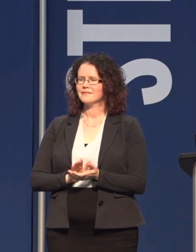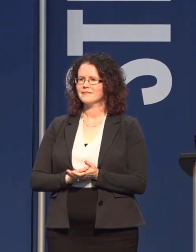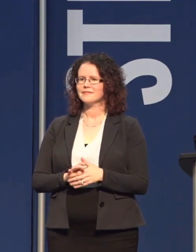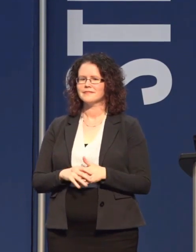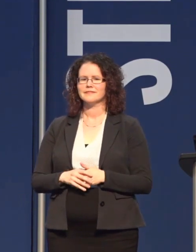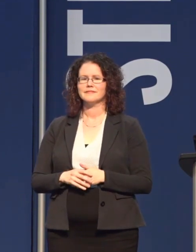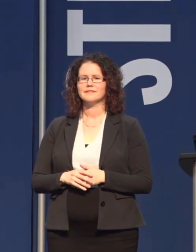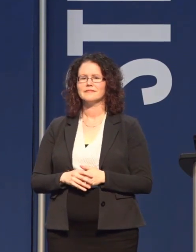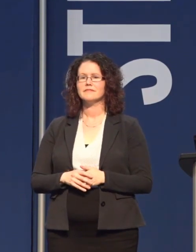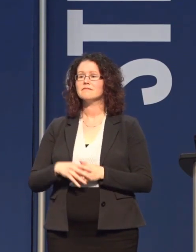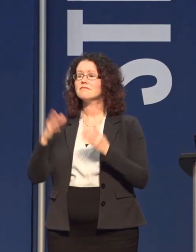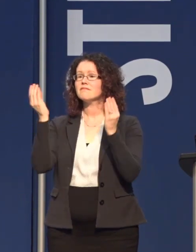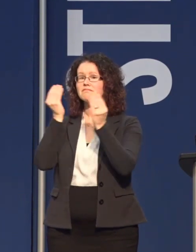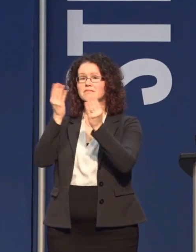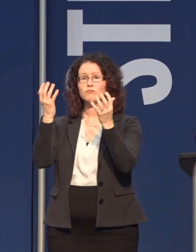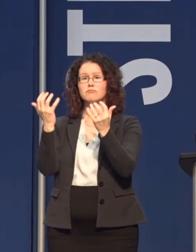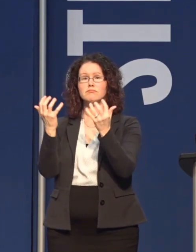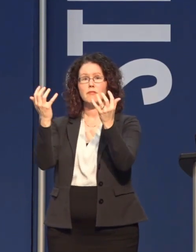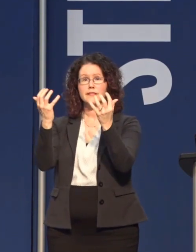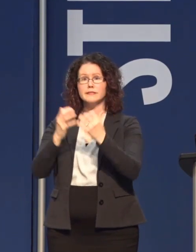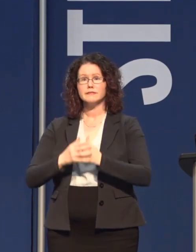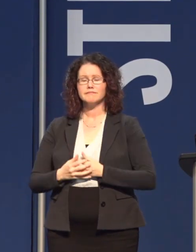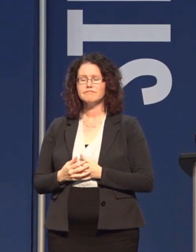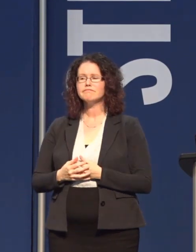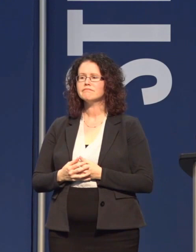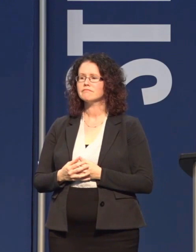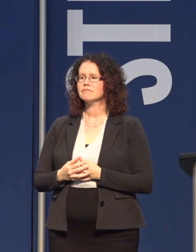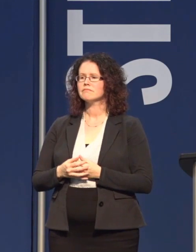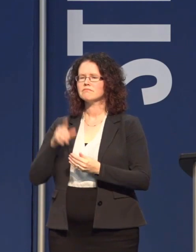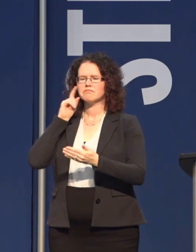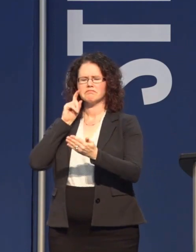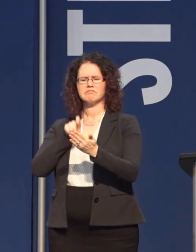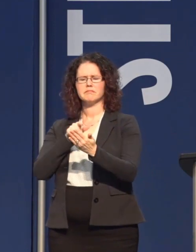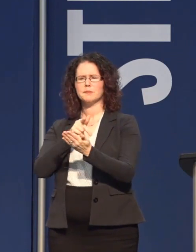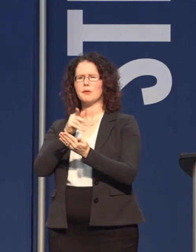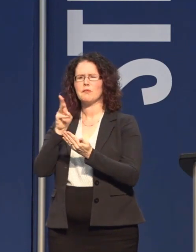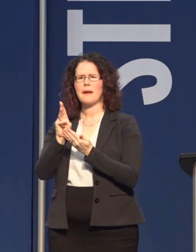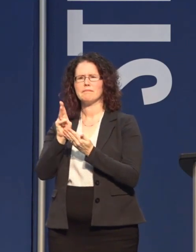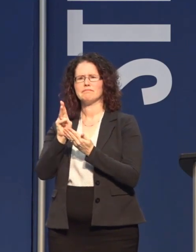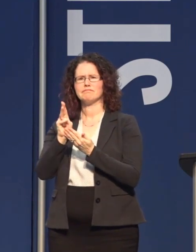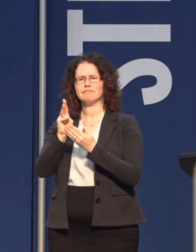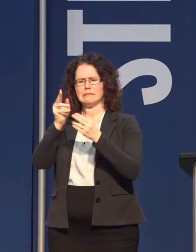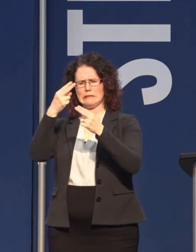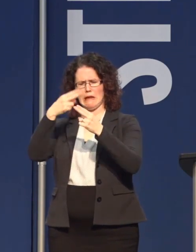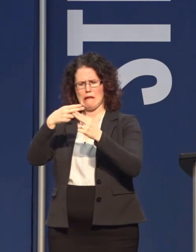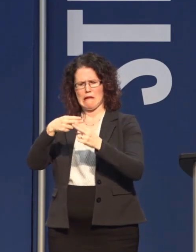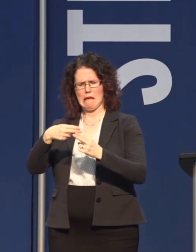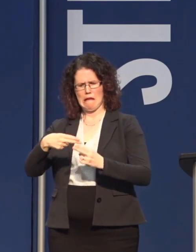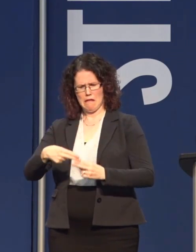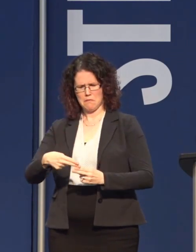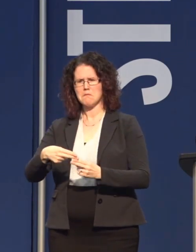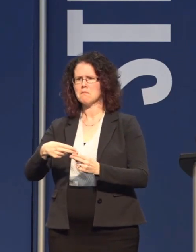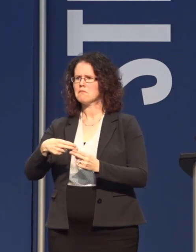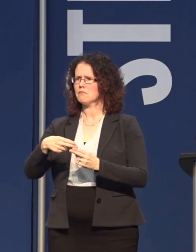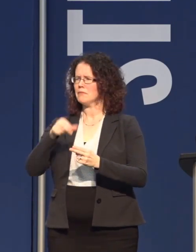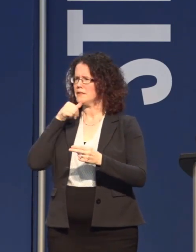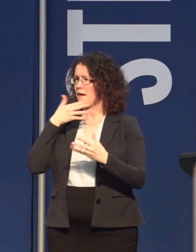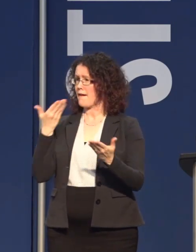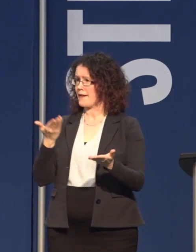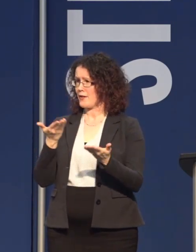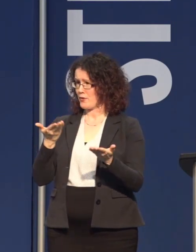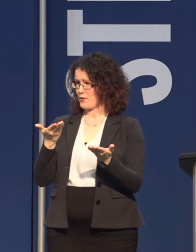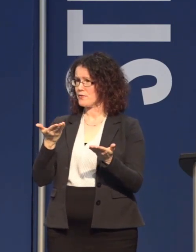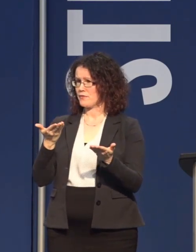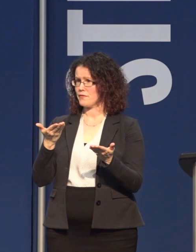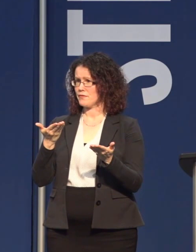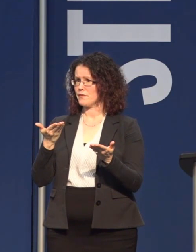For the information of the audience, those students whose names appear in the program but who are unable to be